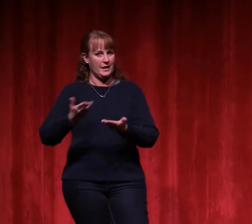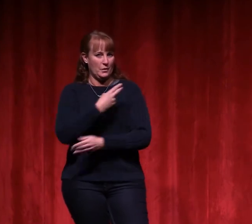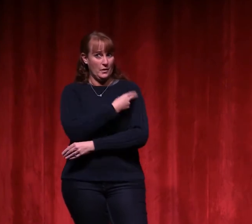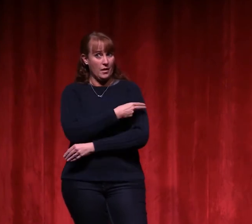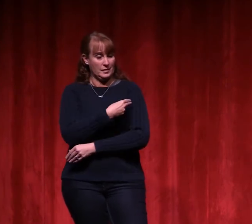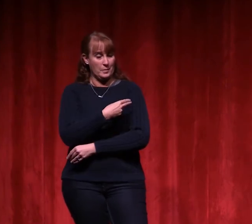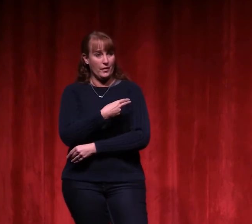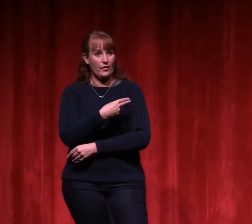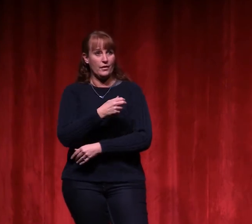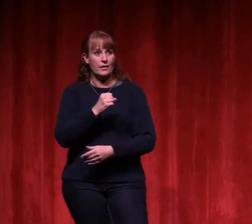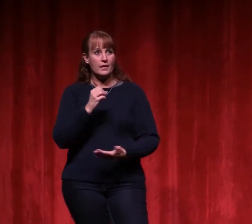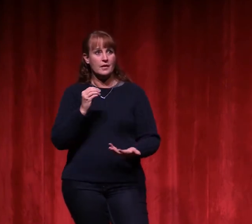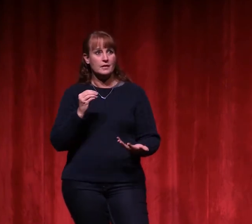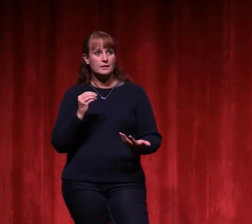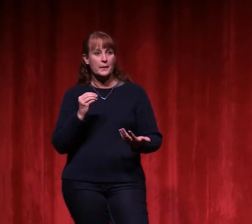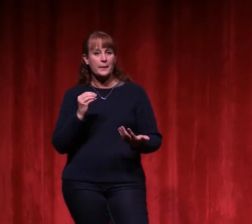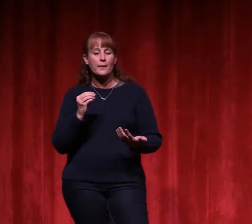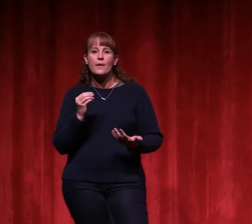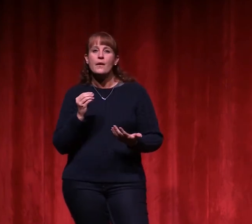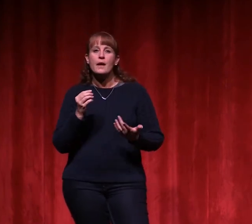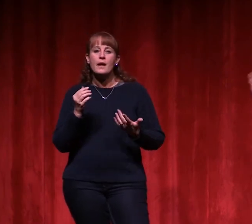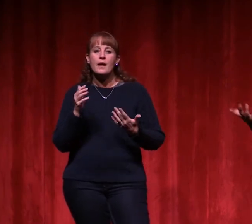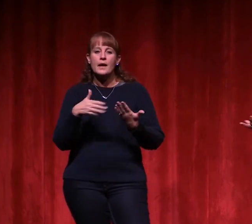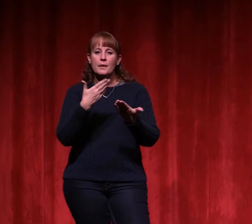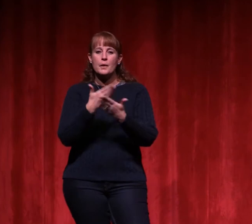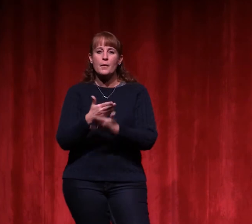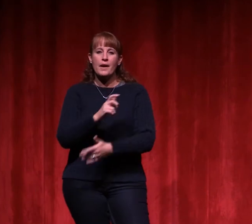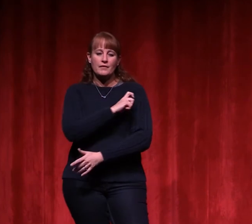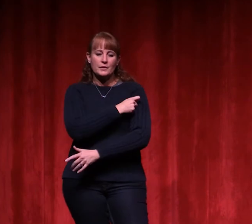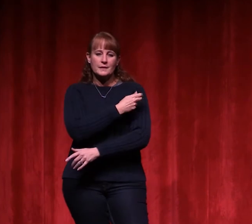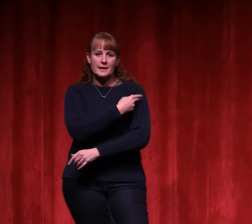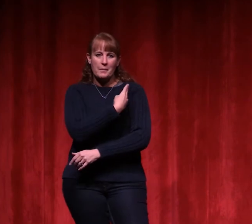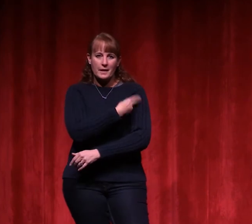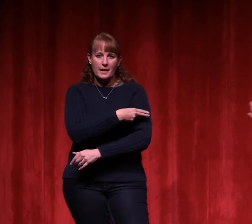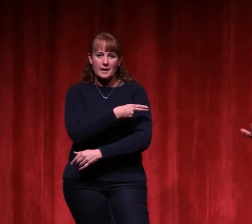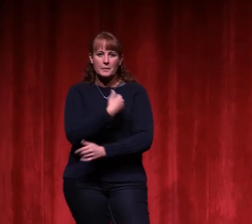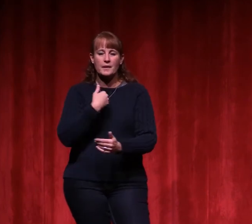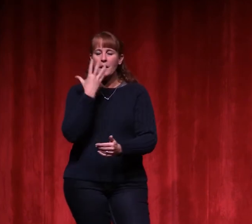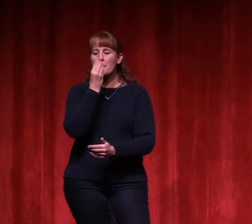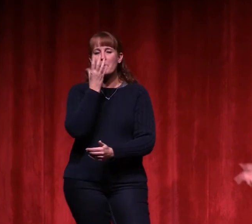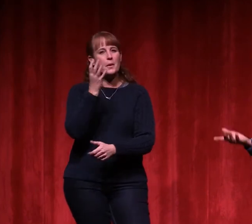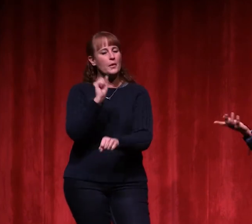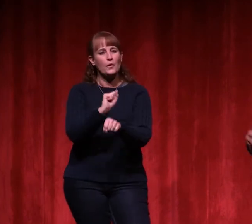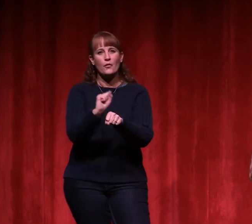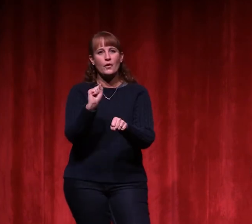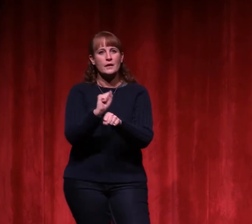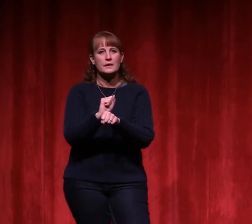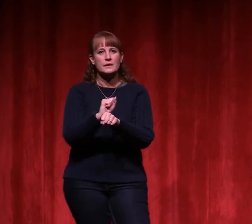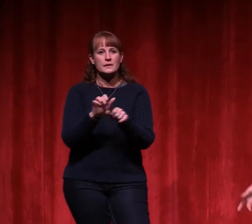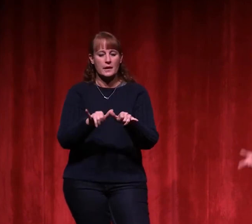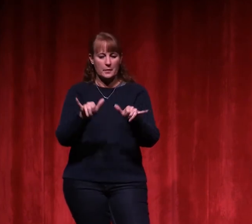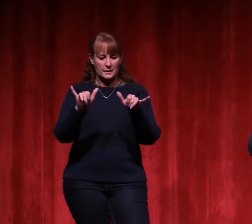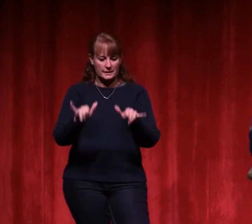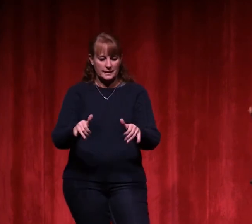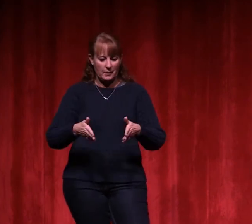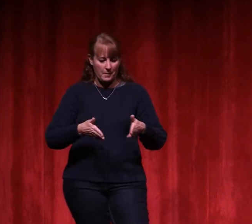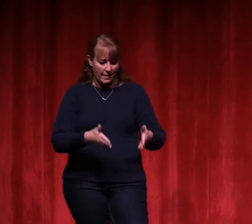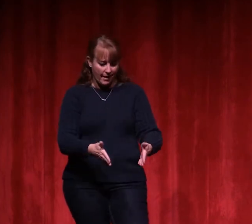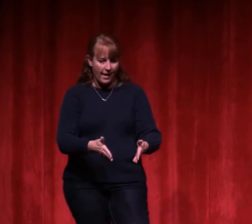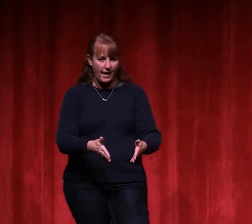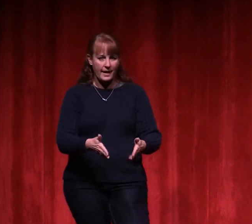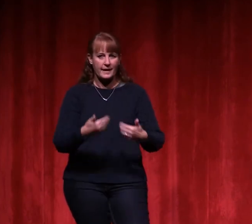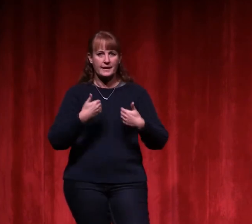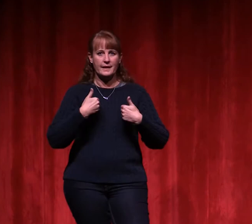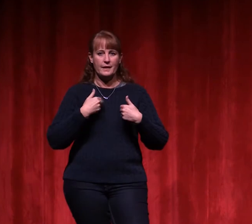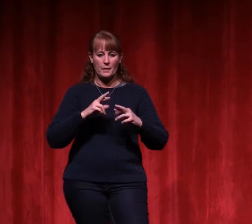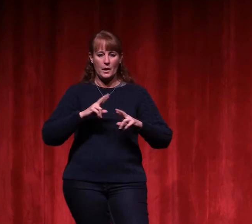hospital. So then we got to St. Pat's Hospital, and they did a beautiful job stabilizing my leg and getting